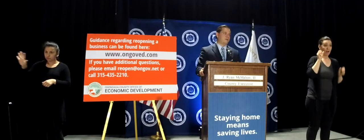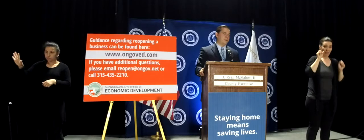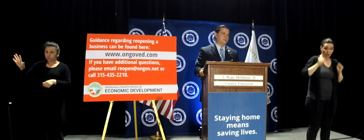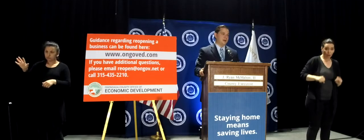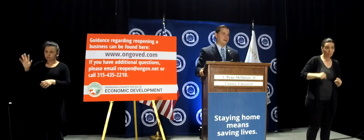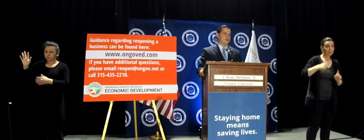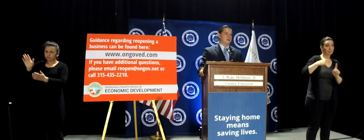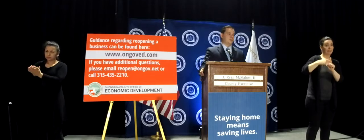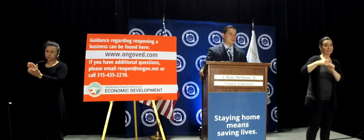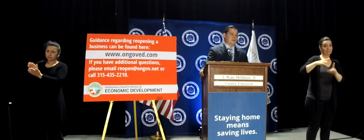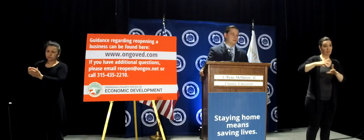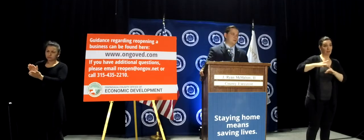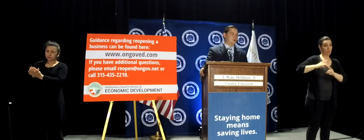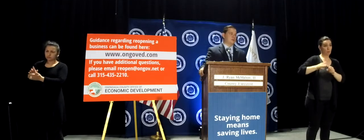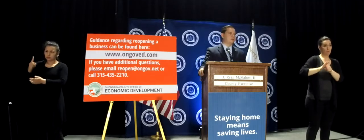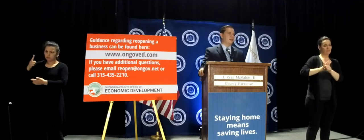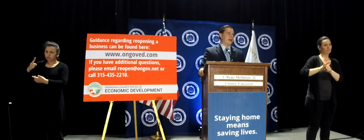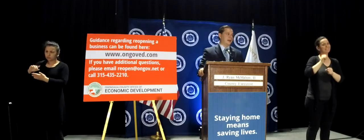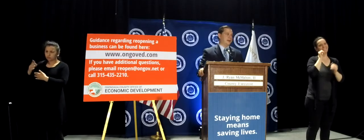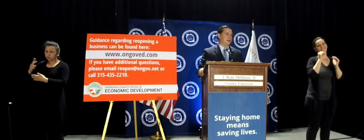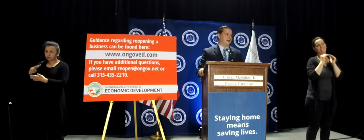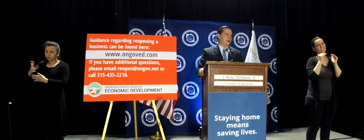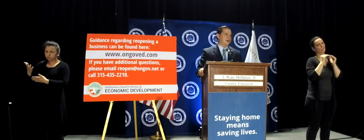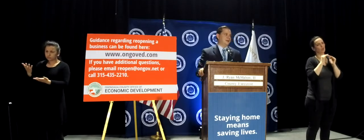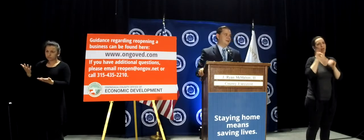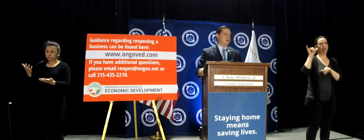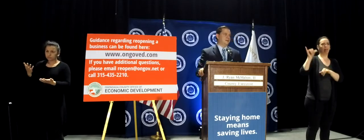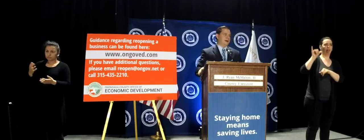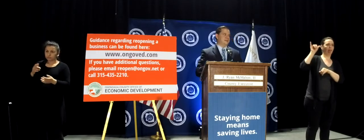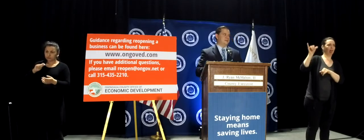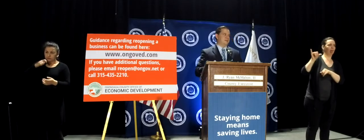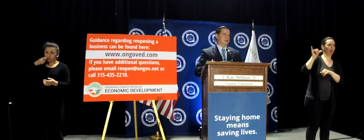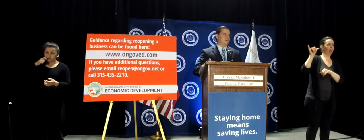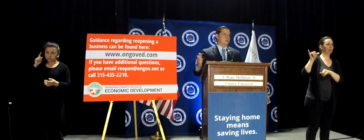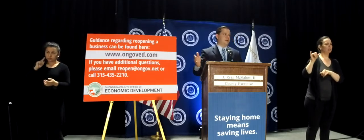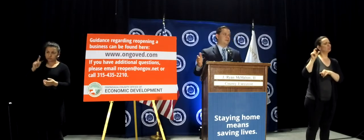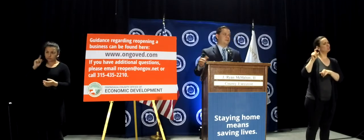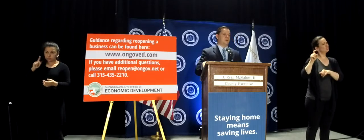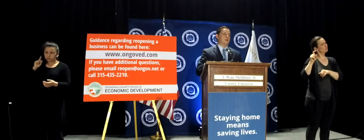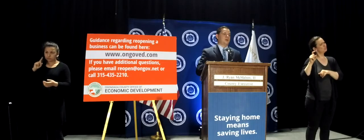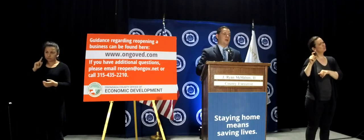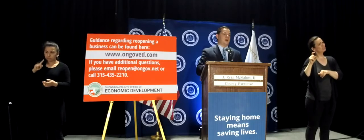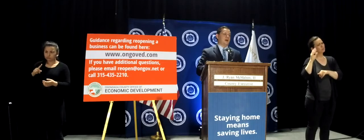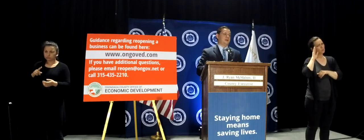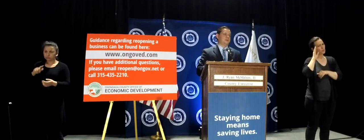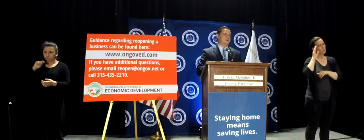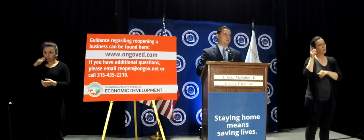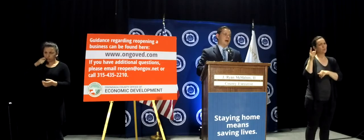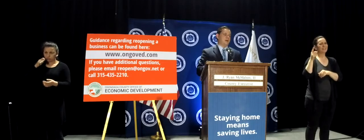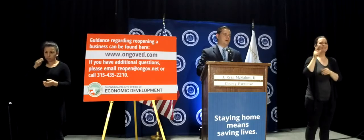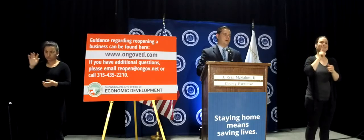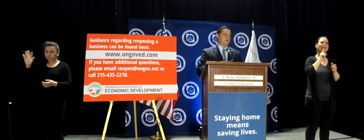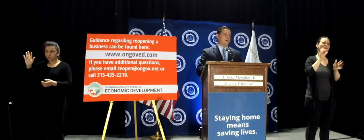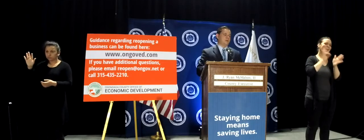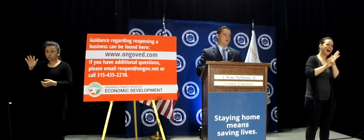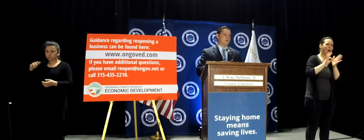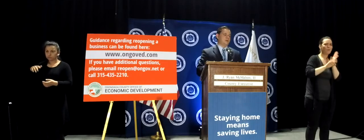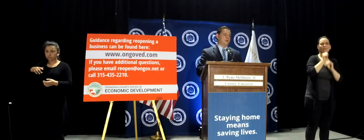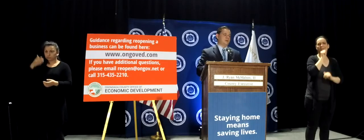don't know enough about that. We could test those folks every day and get a positive every day for months. So